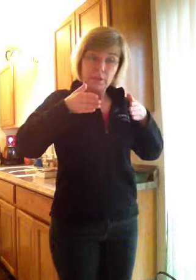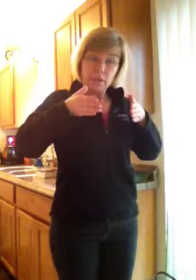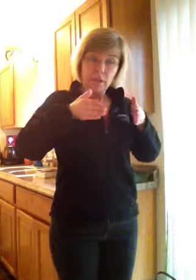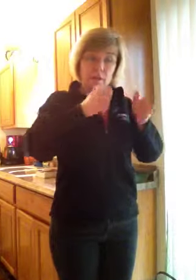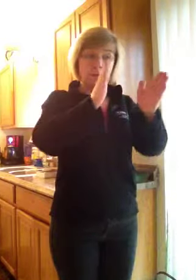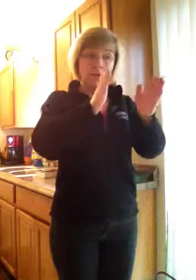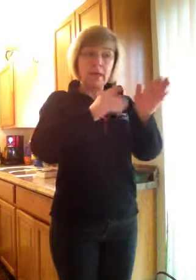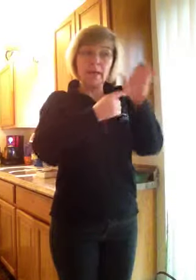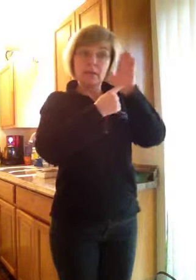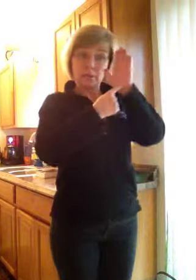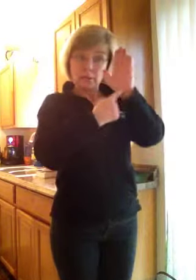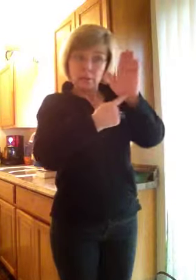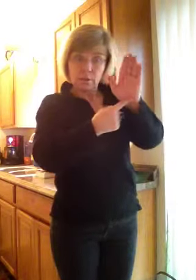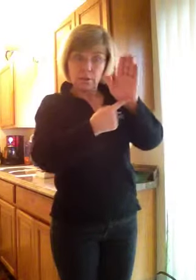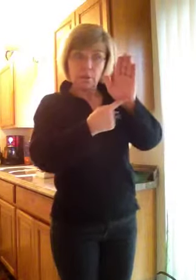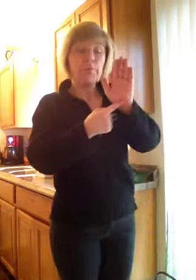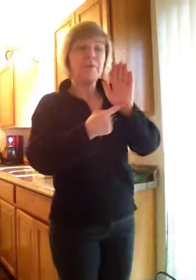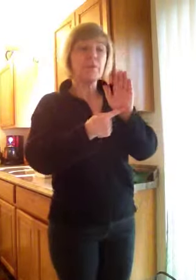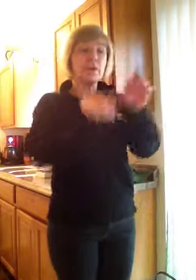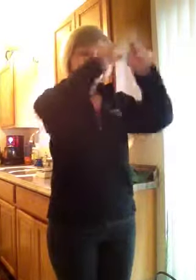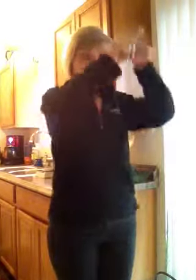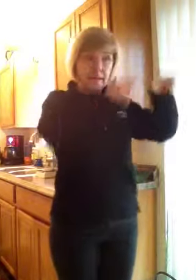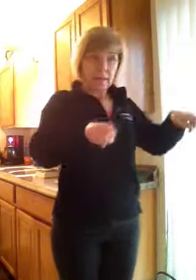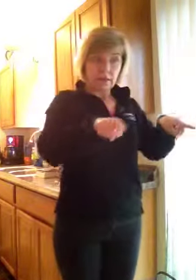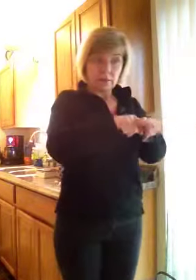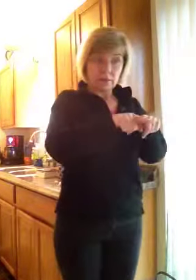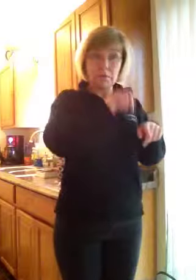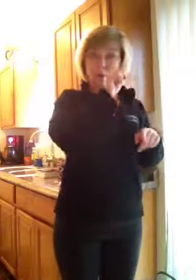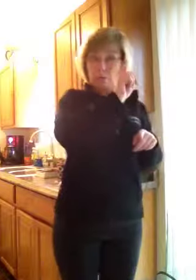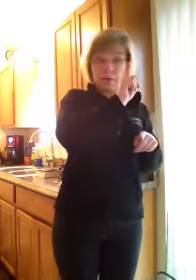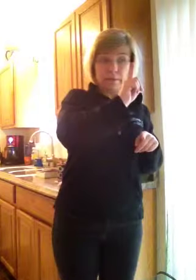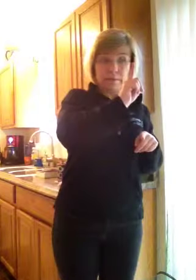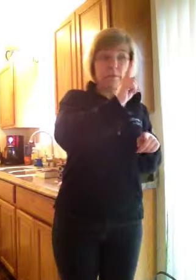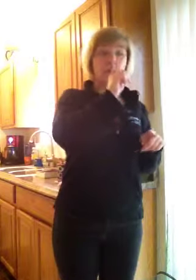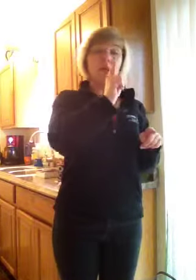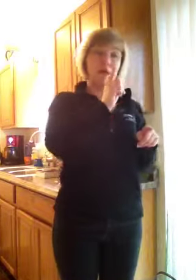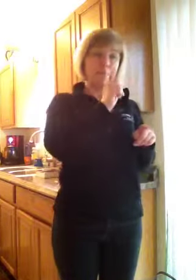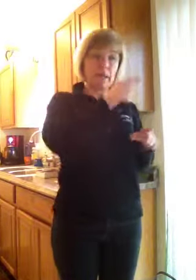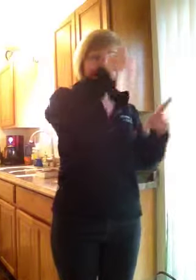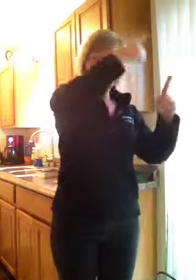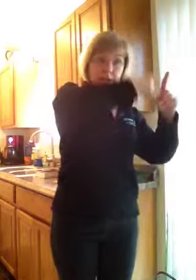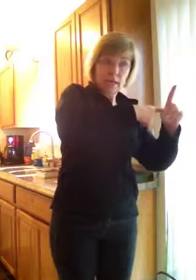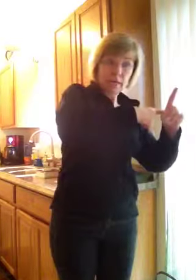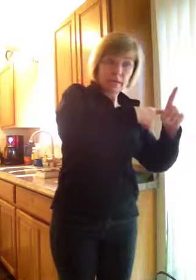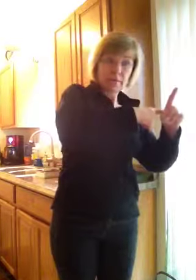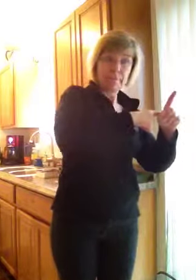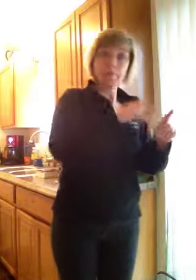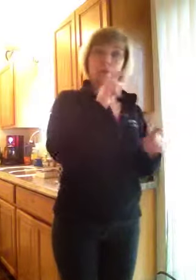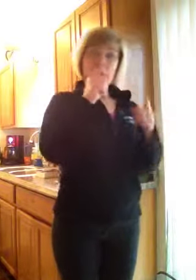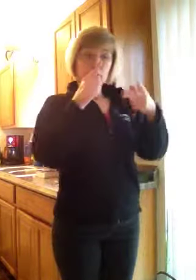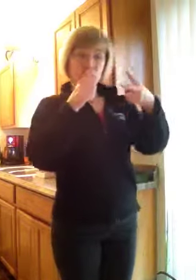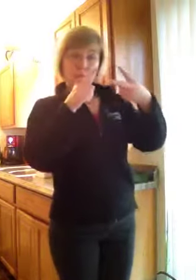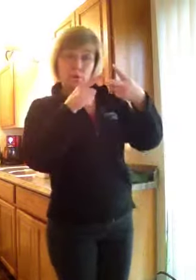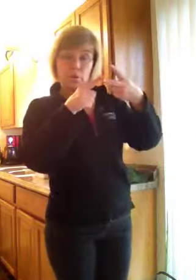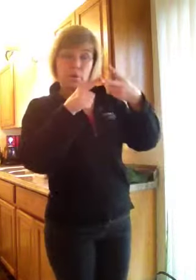triangles. They can be classified by their sides, and they can be classified by their angles. Let's start by classifying triangles